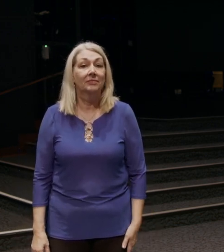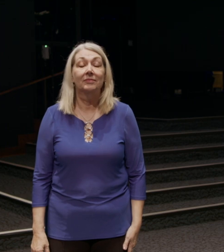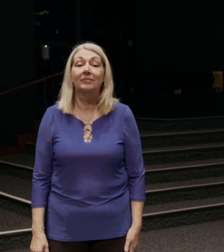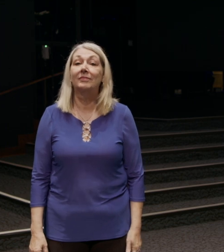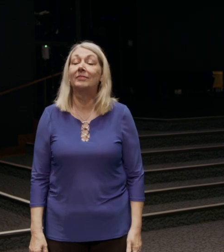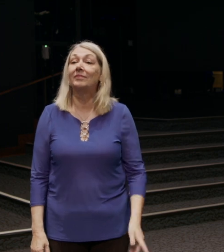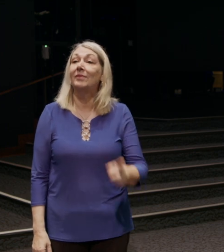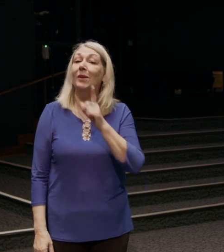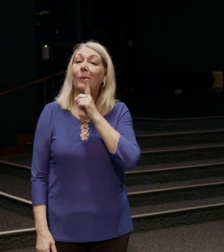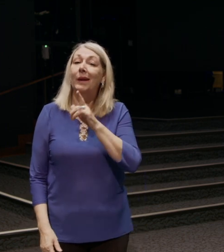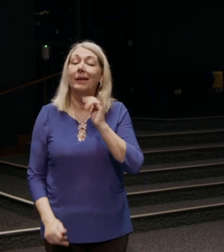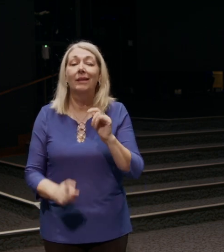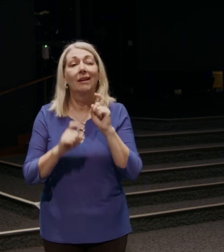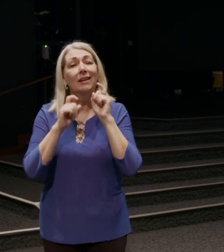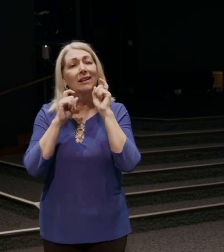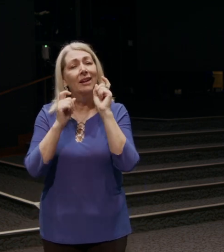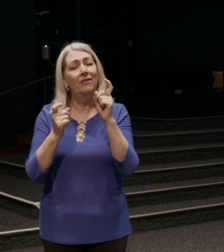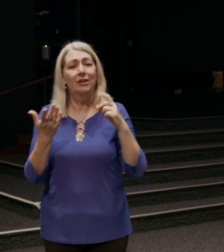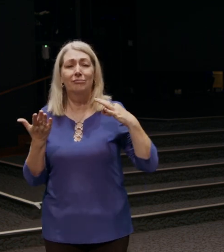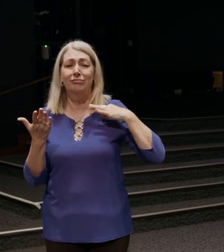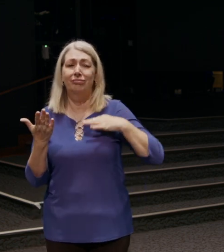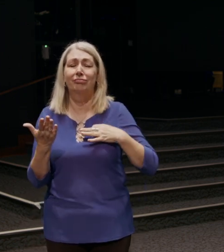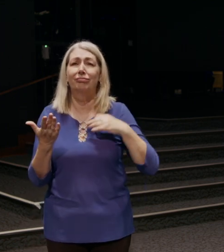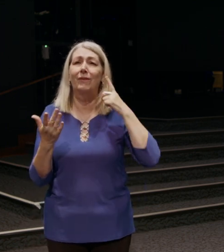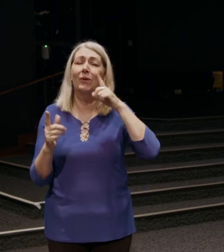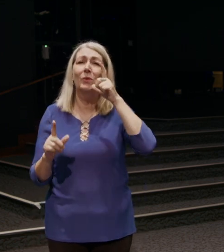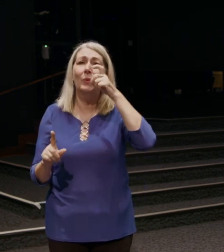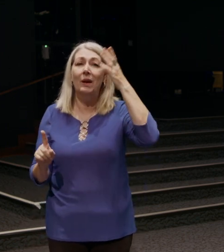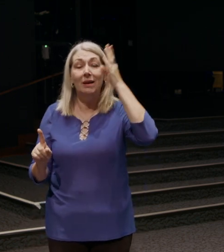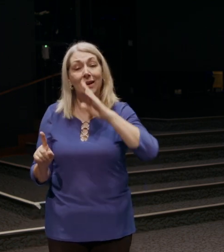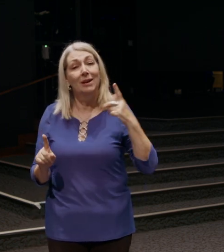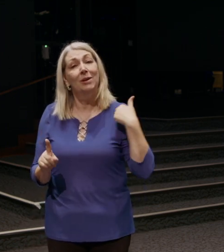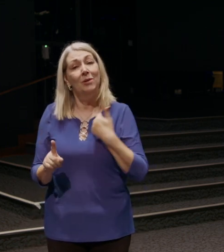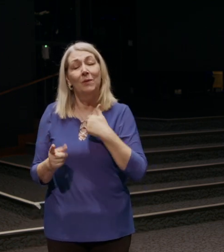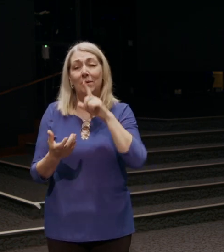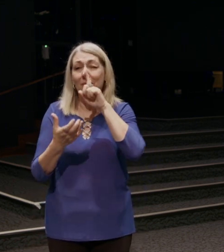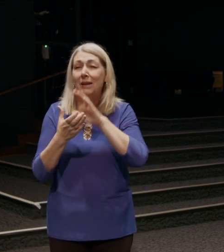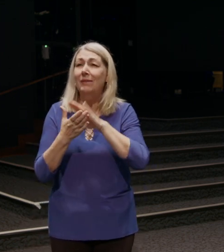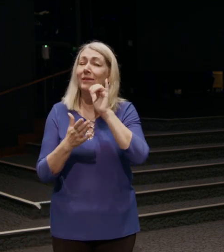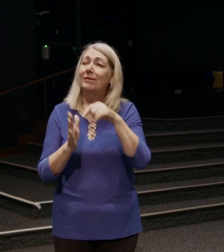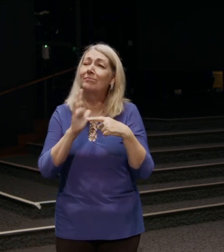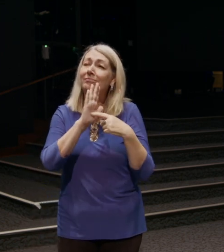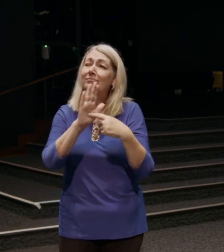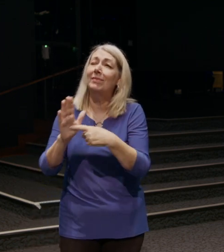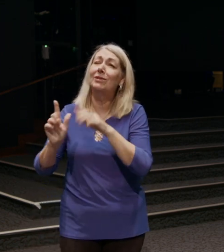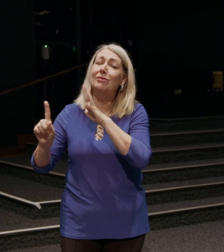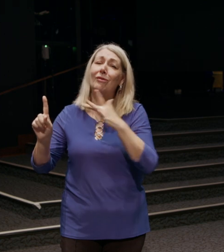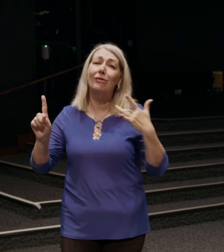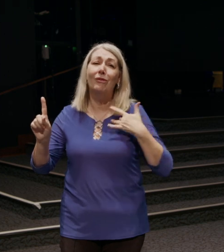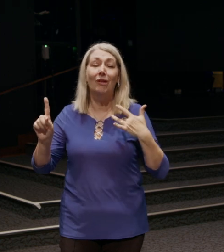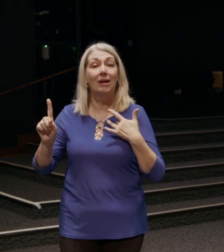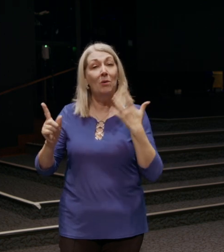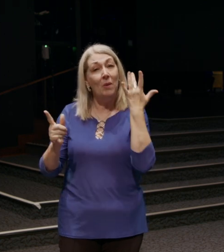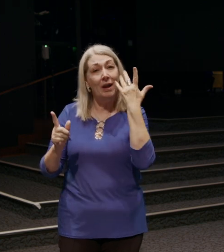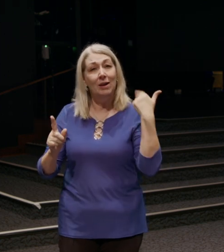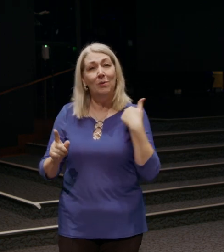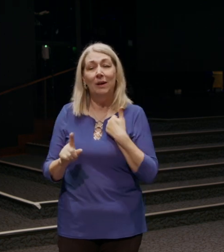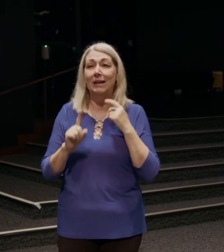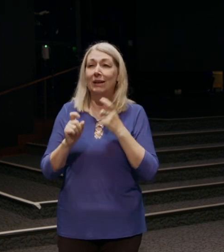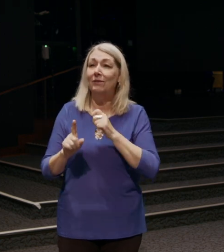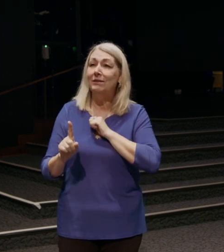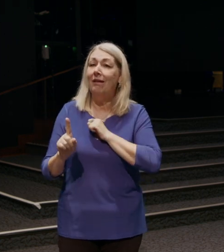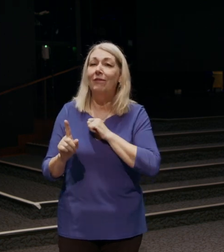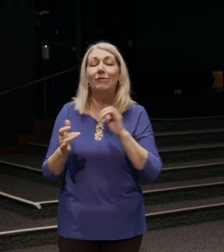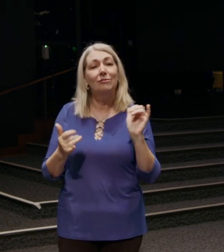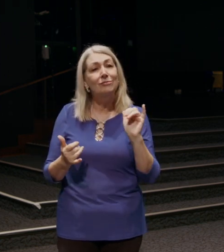Giving is at the core of who God is, and we believe that we're called to reflect His heart by being givers ourselves. If you'd like to give